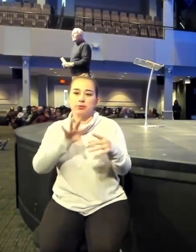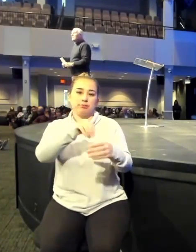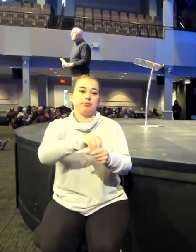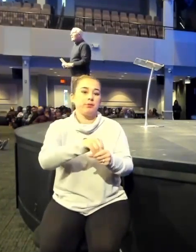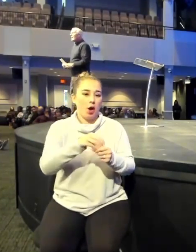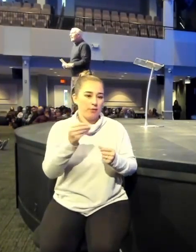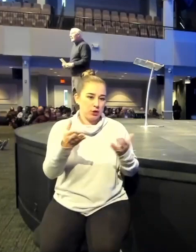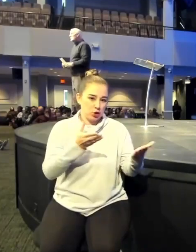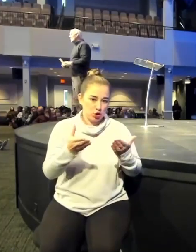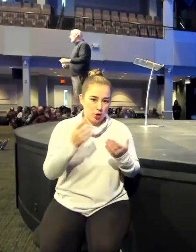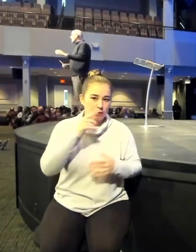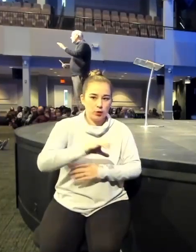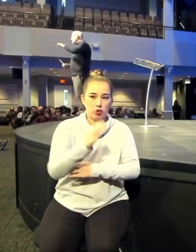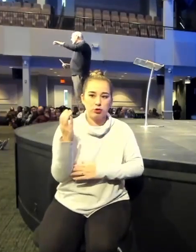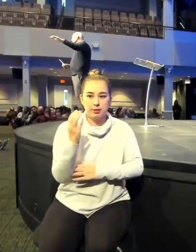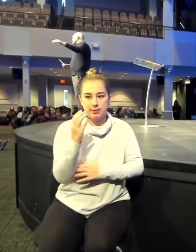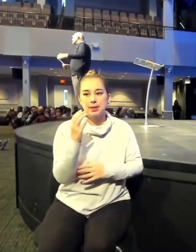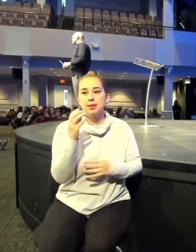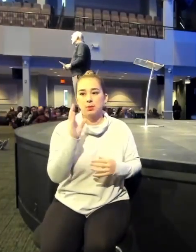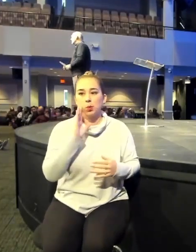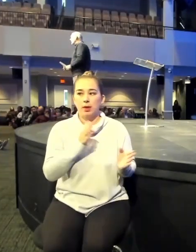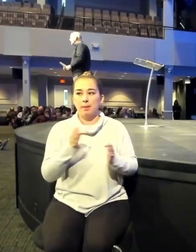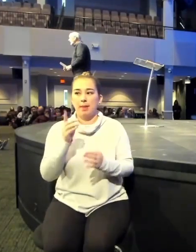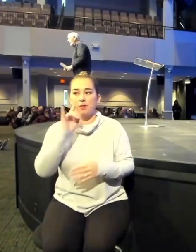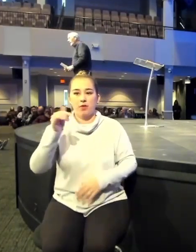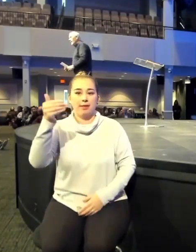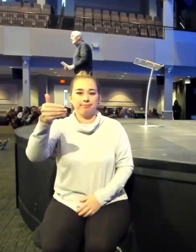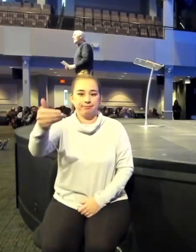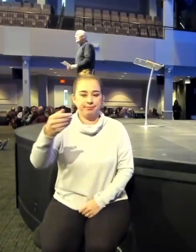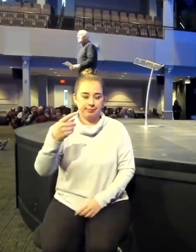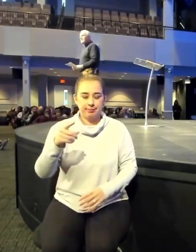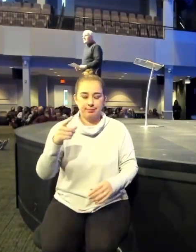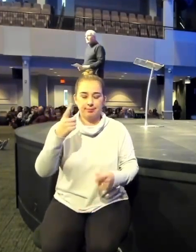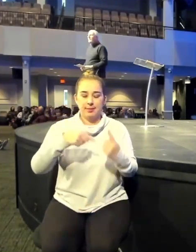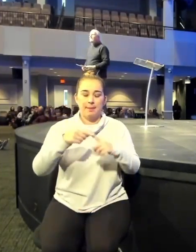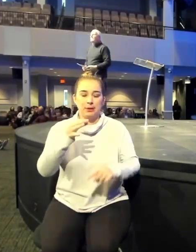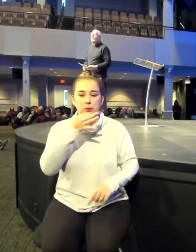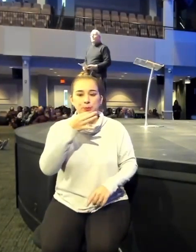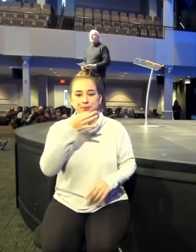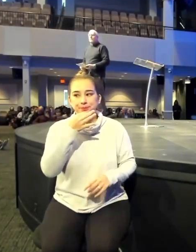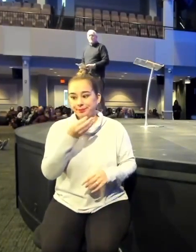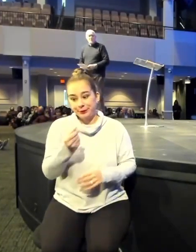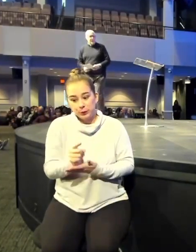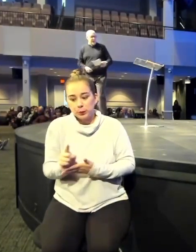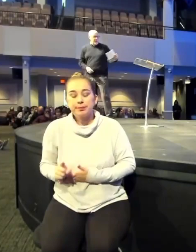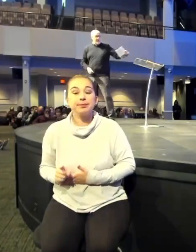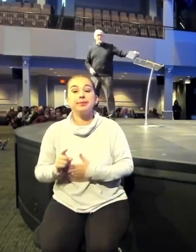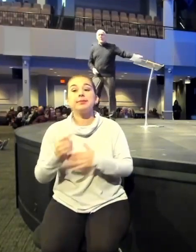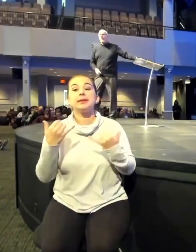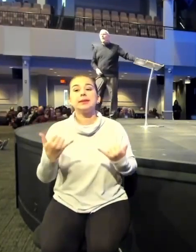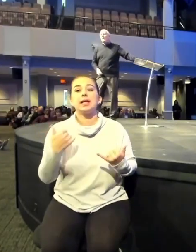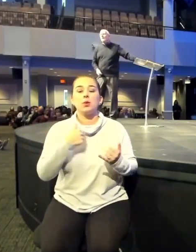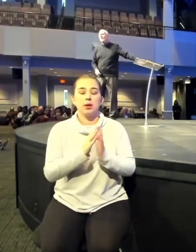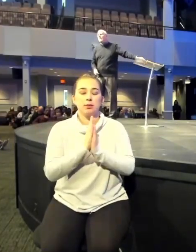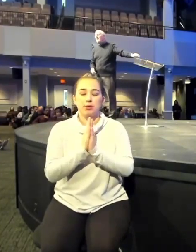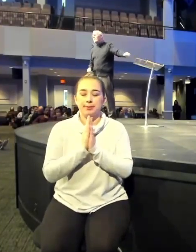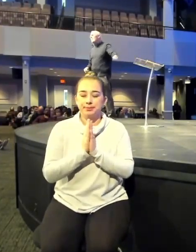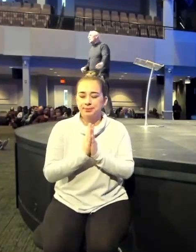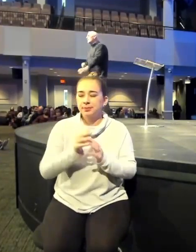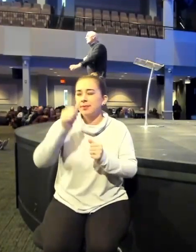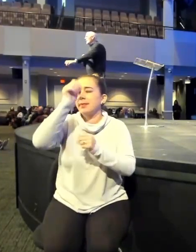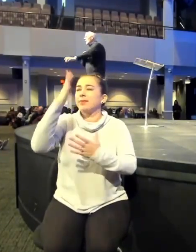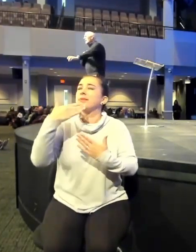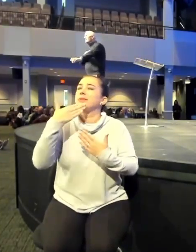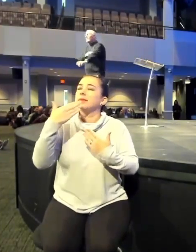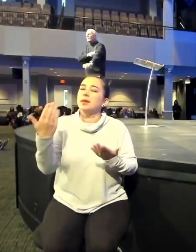in that area as well as we plan for the Christmas season coming up in just a few short weeks. Would you join me as we pray again together? Father, we